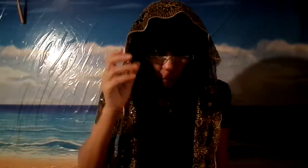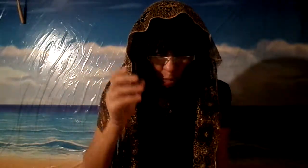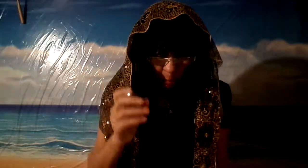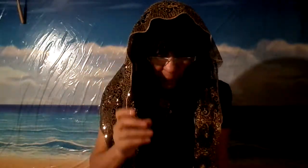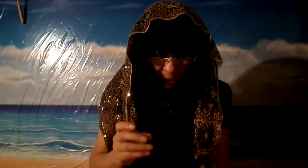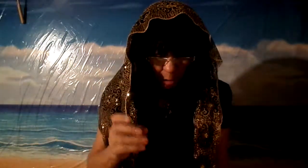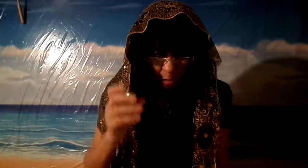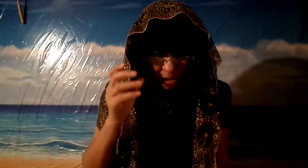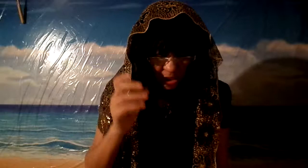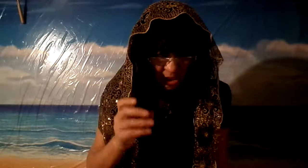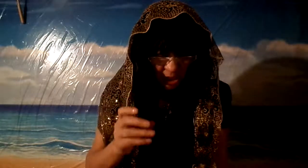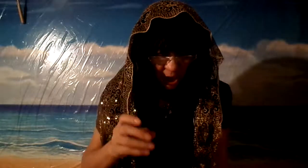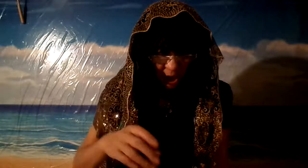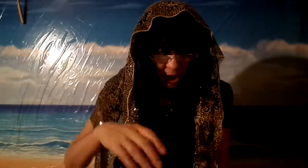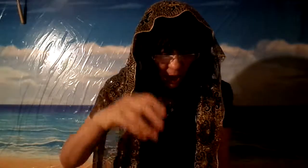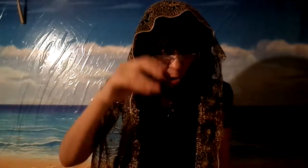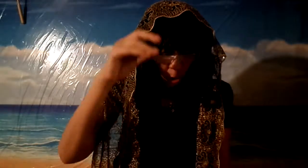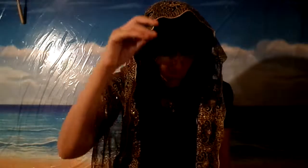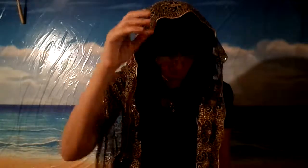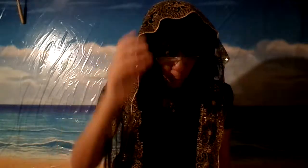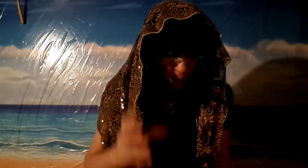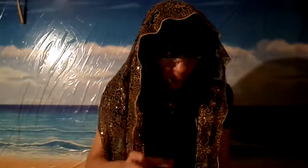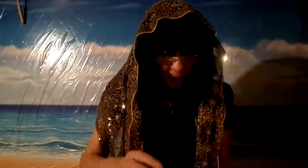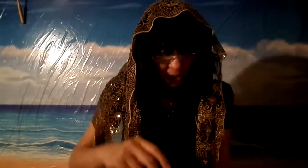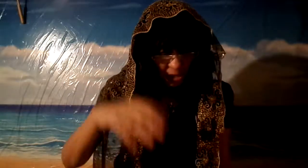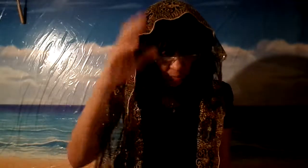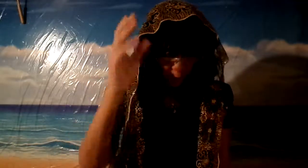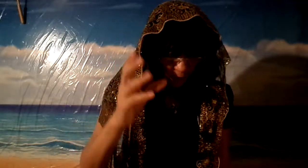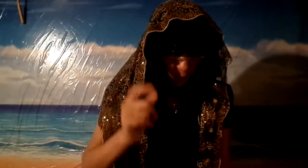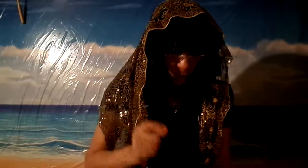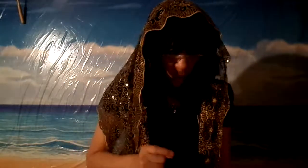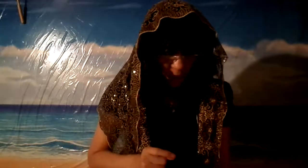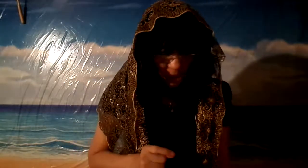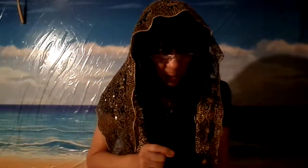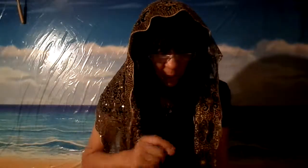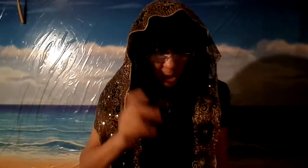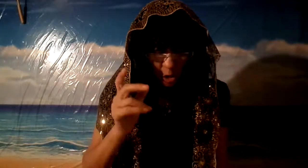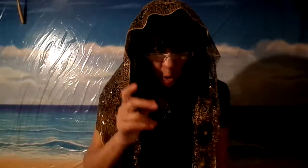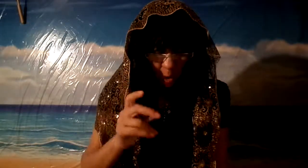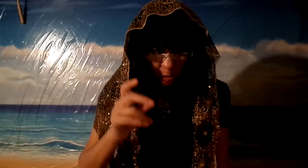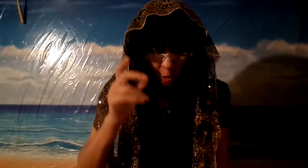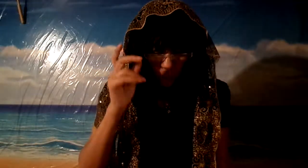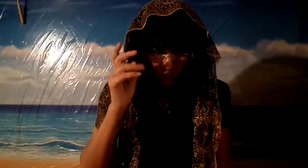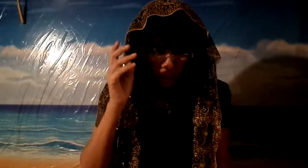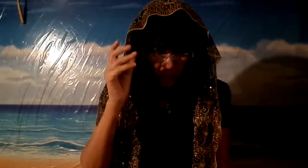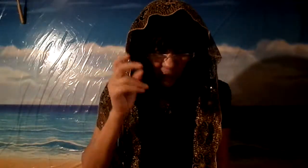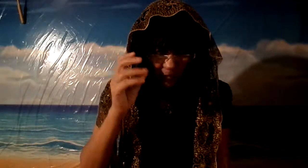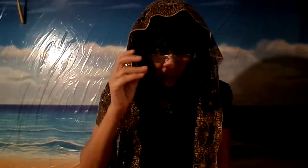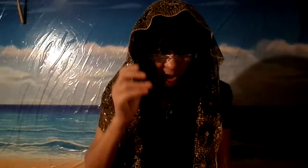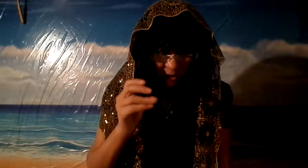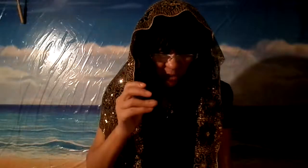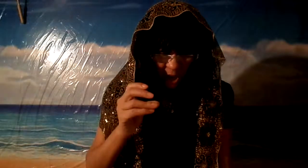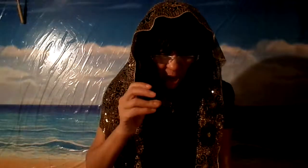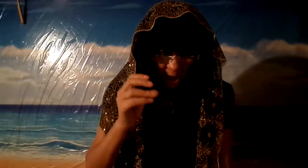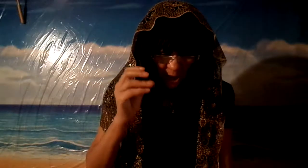the body or sister or brother inspiration. Speaking in tongue through live a gift and give